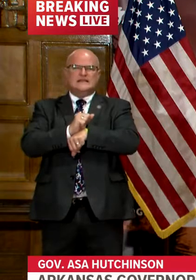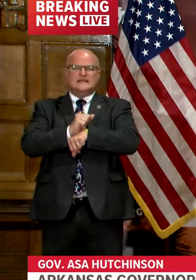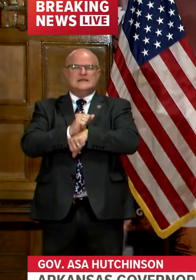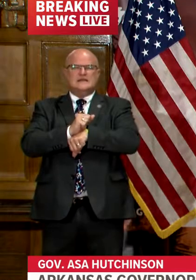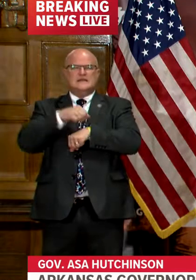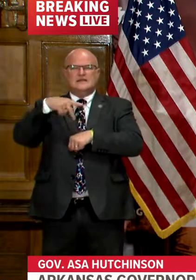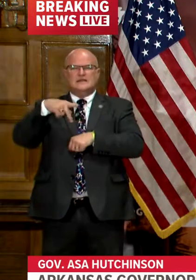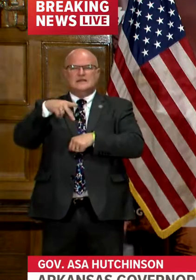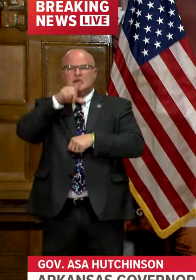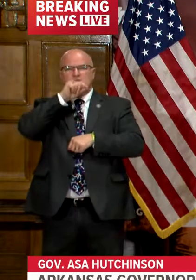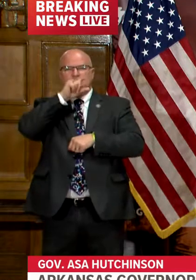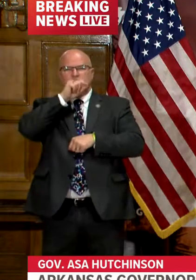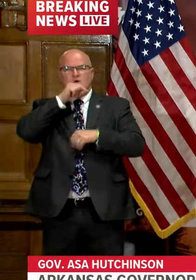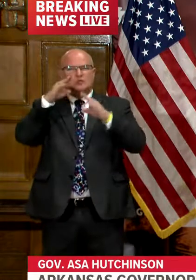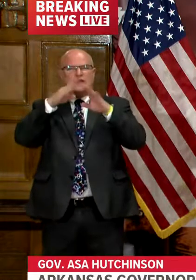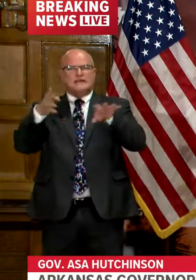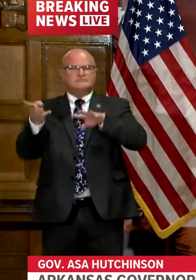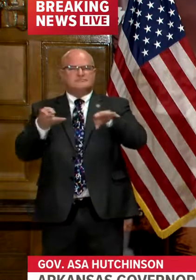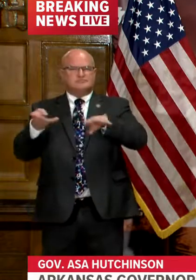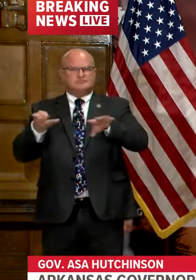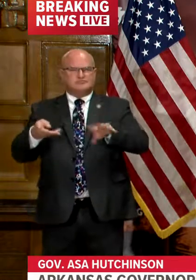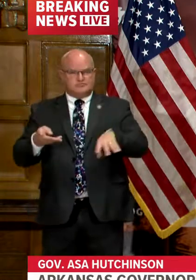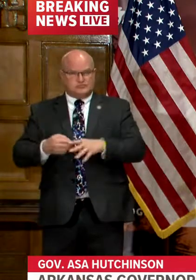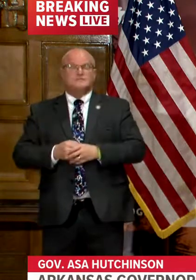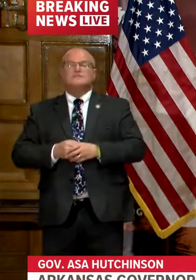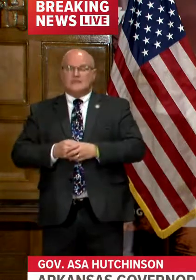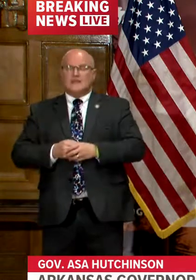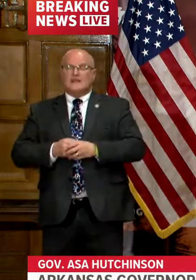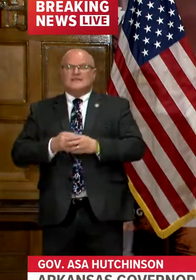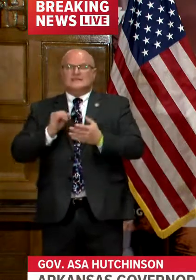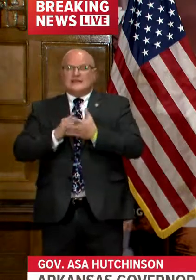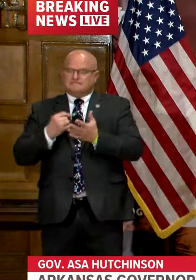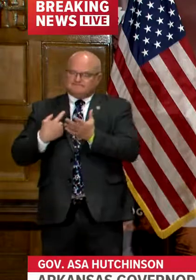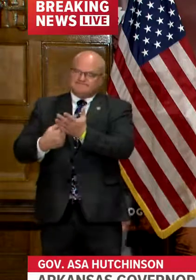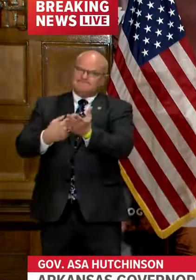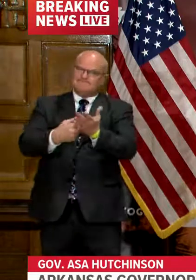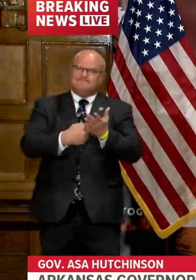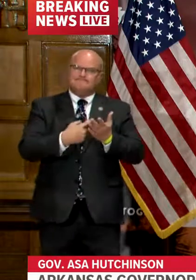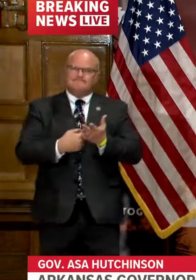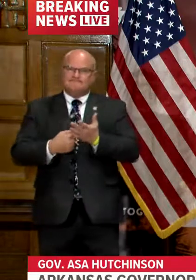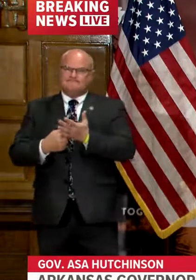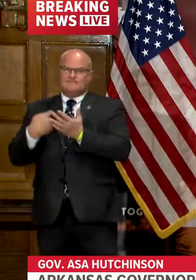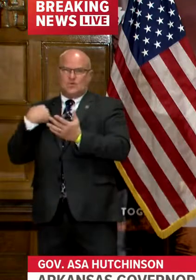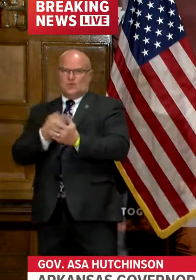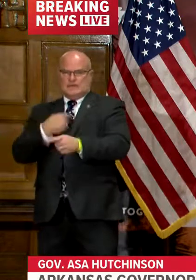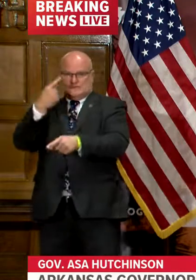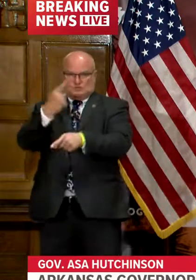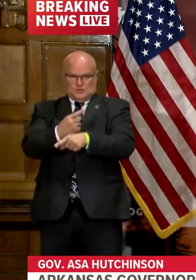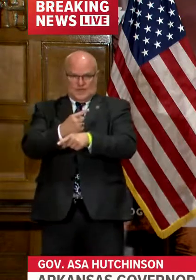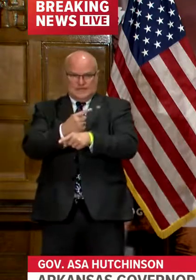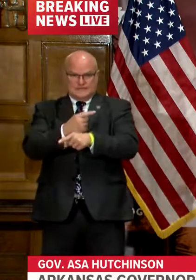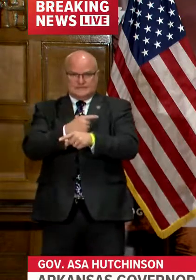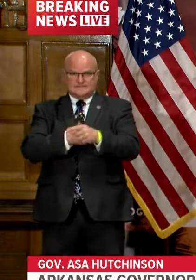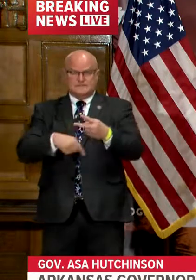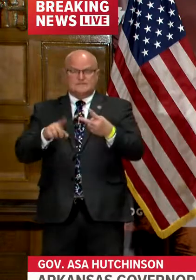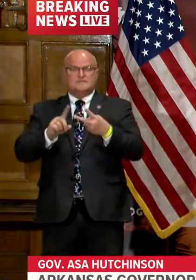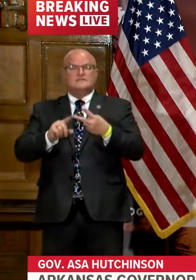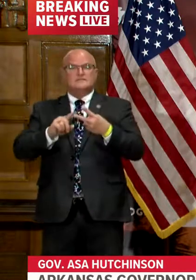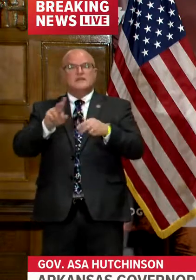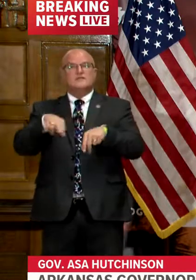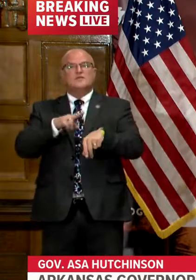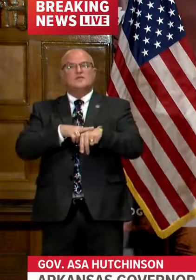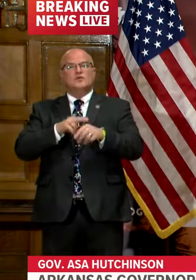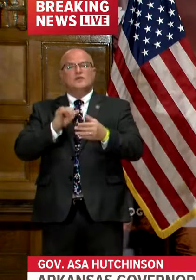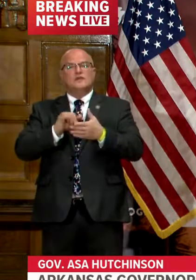poultry house. And so that's sort of the current discussion to make sure we get that right. And then the other one is, of course,